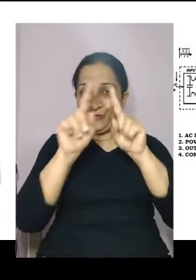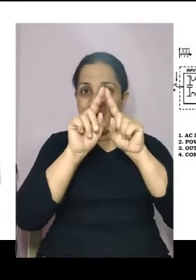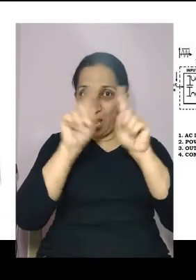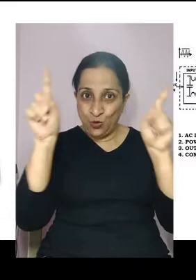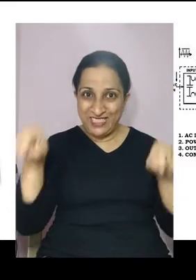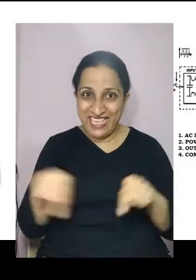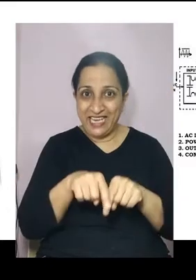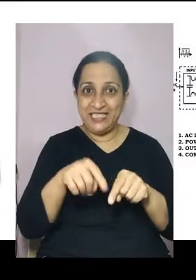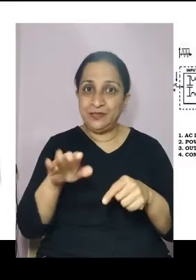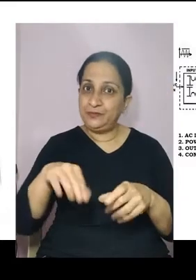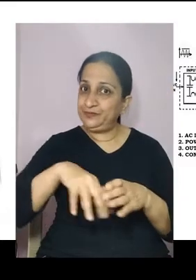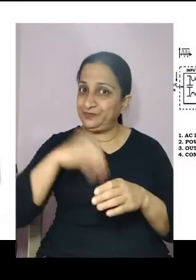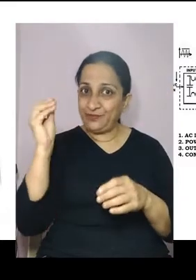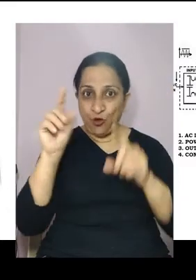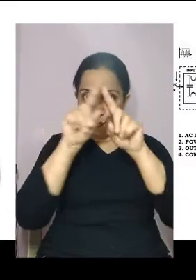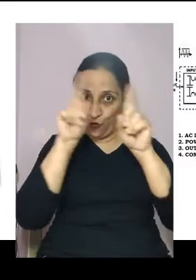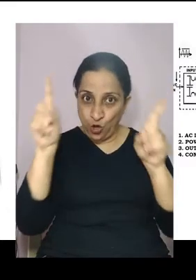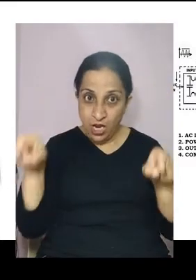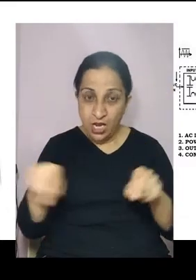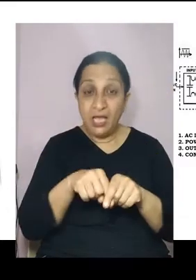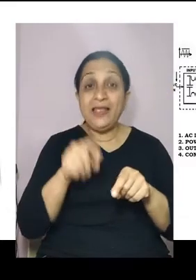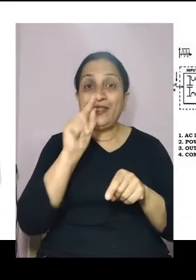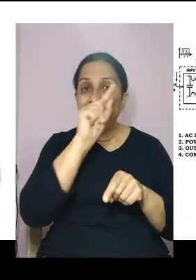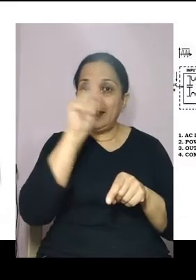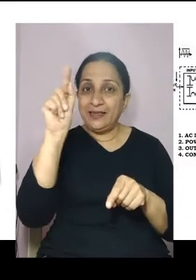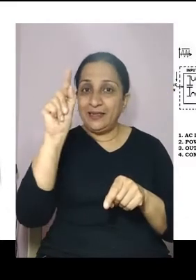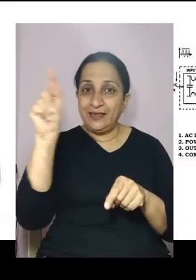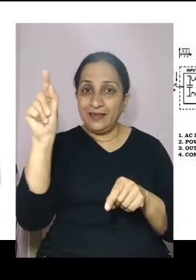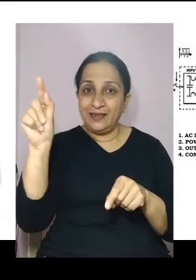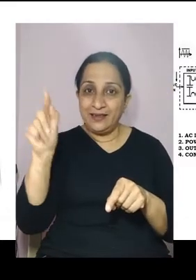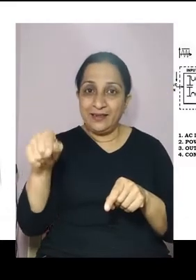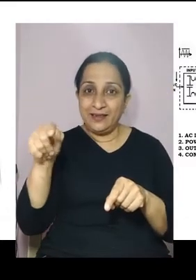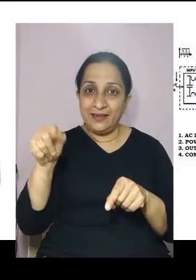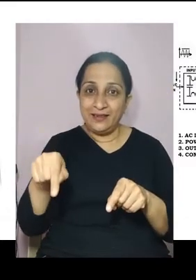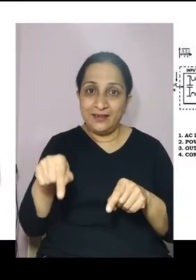no, outside full, then